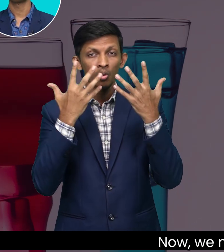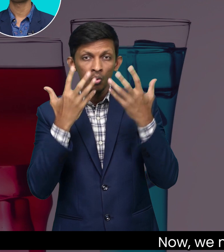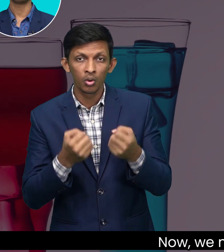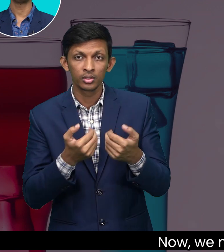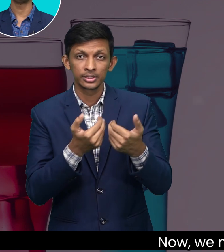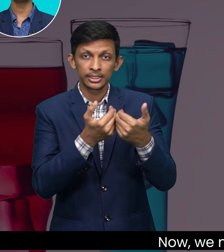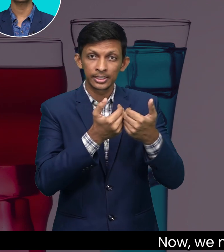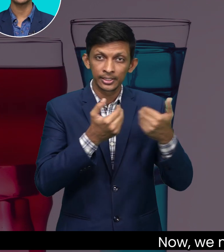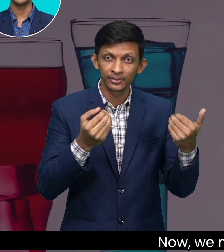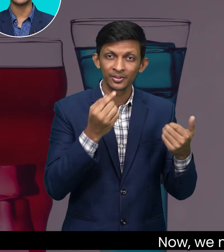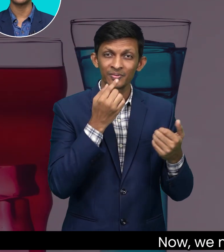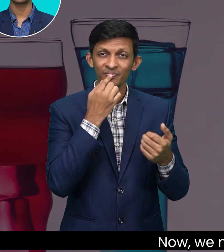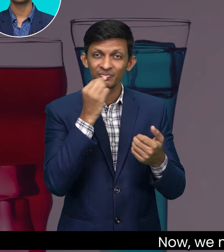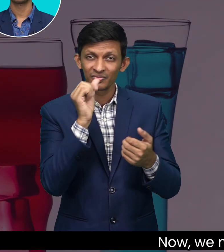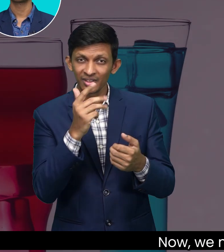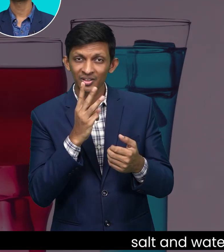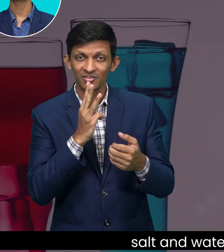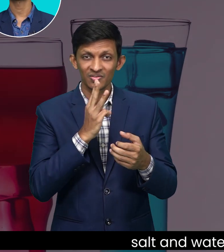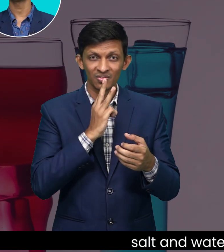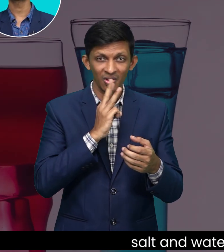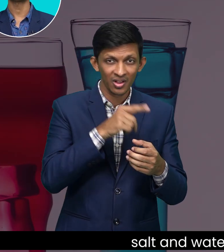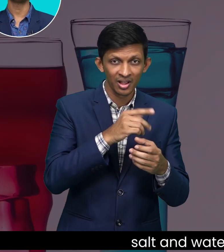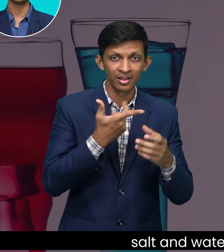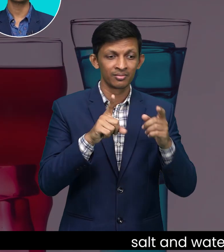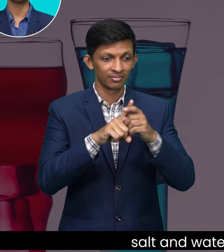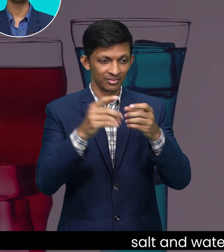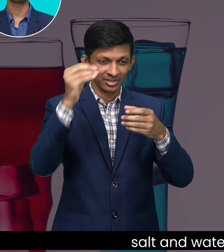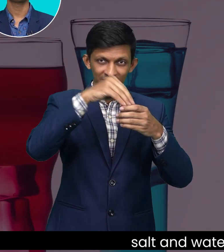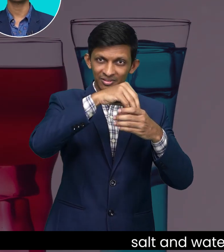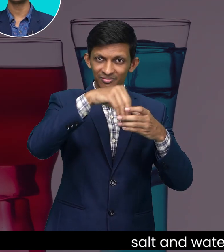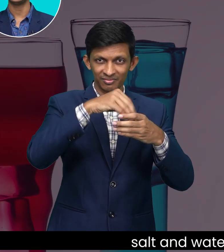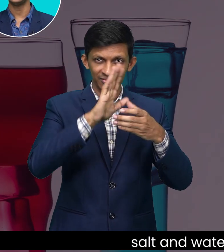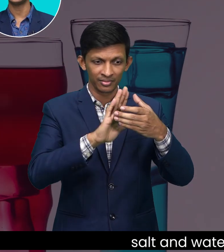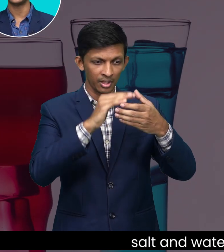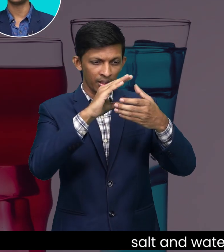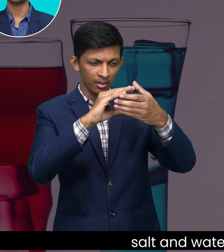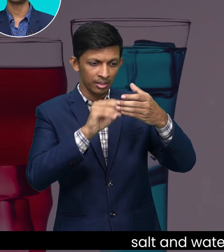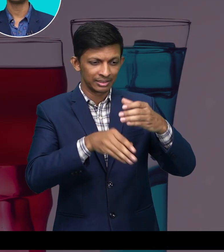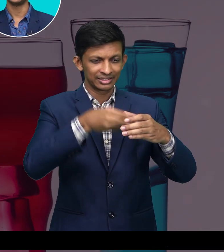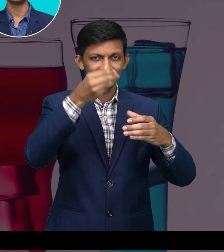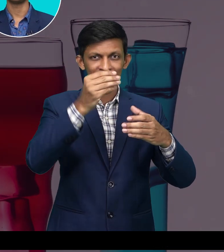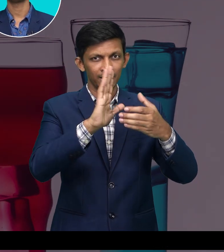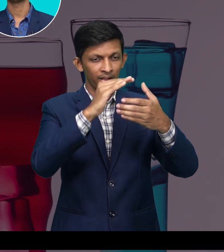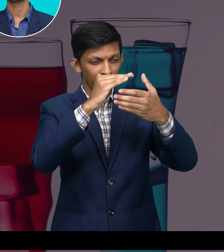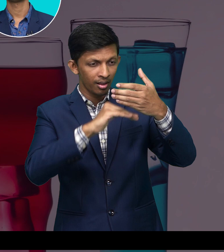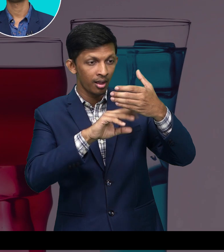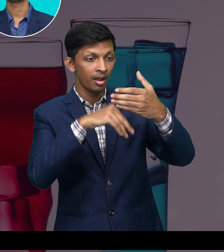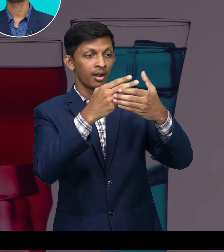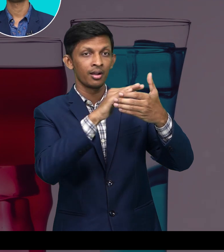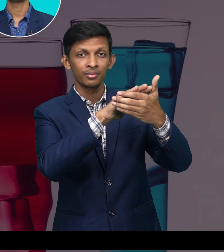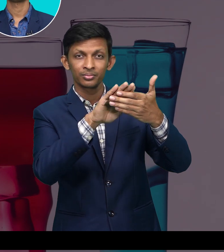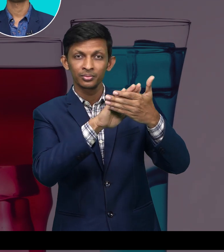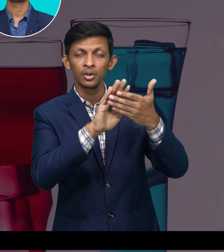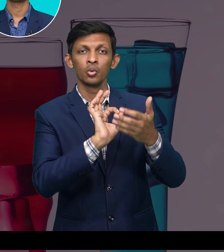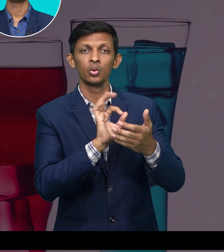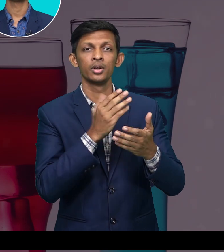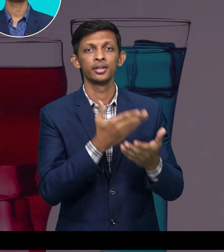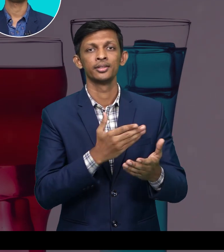Now, we need to separate salt and water from the decanted liquid.